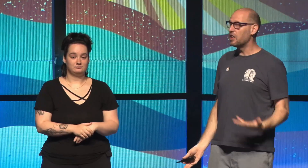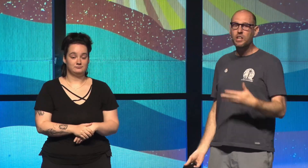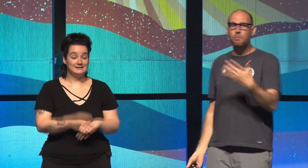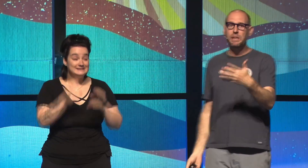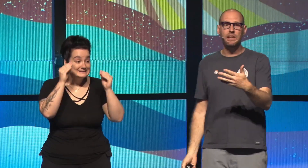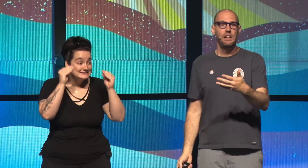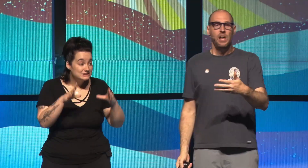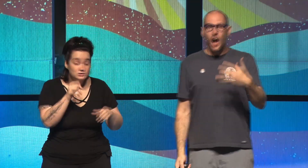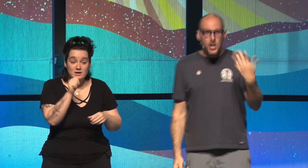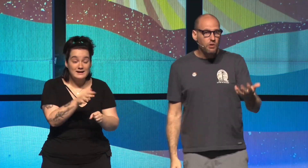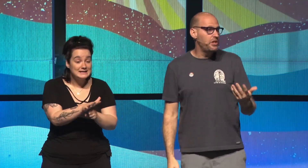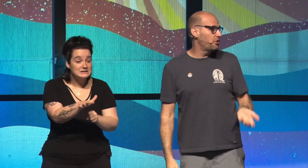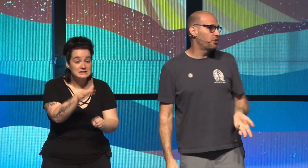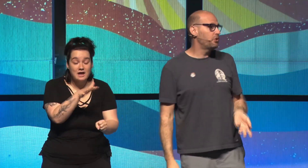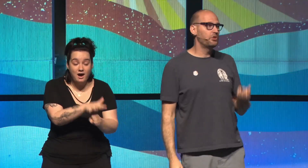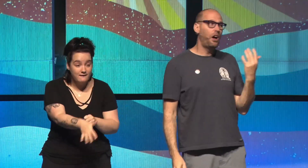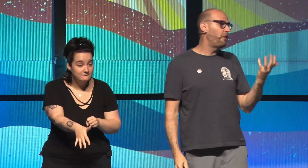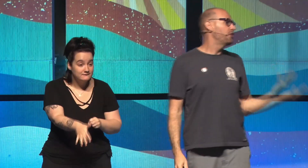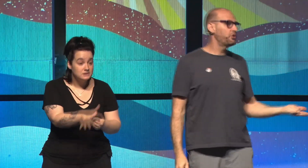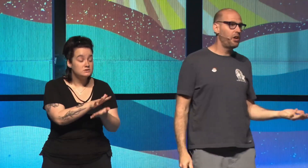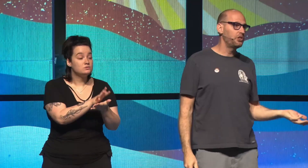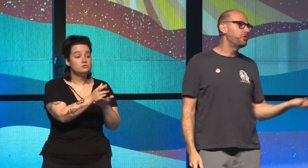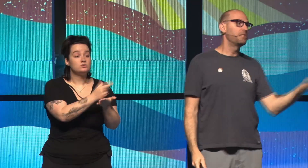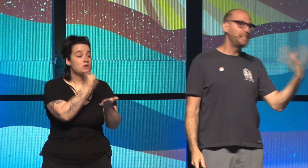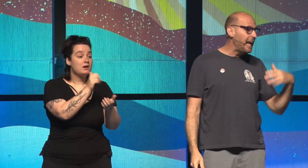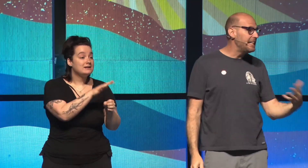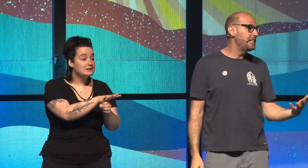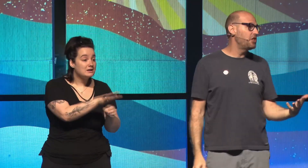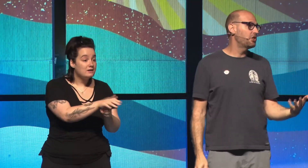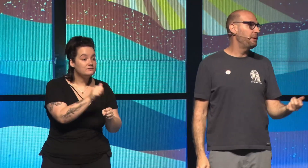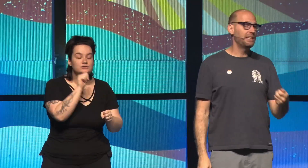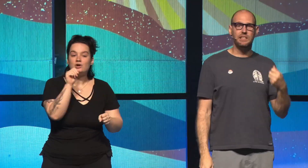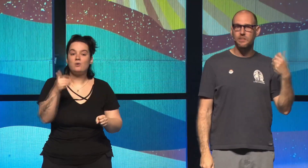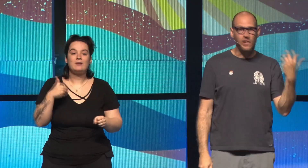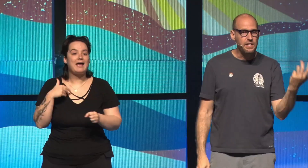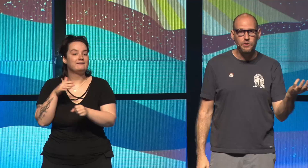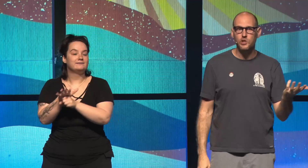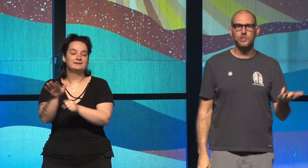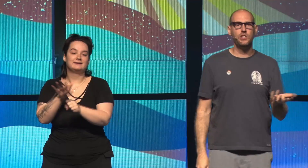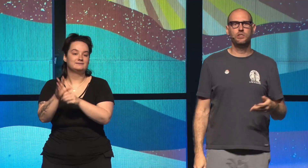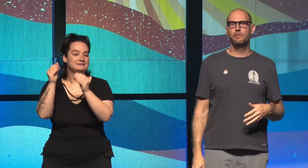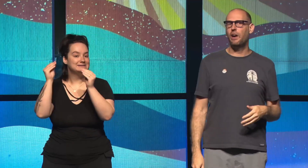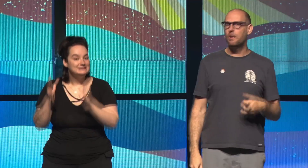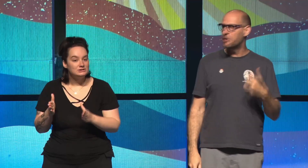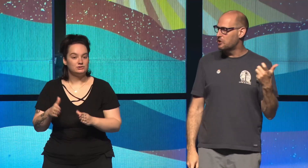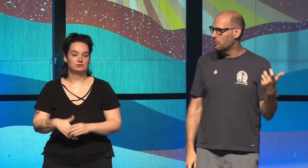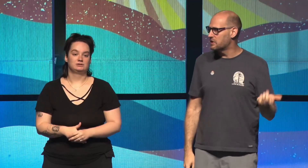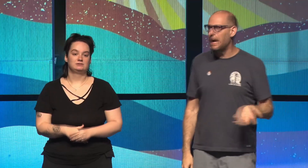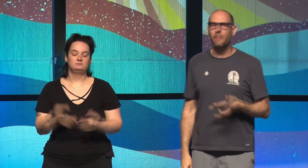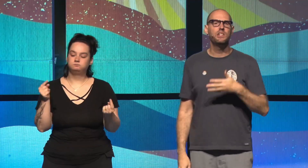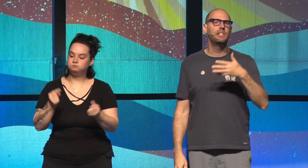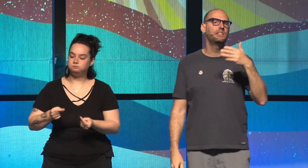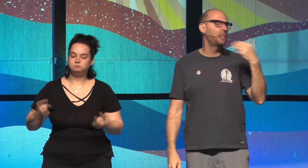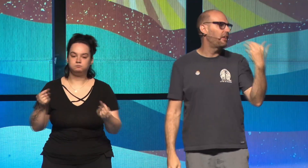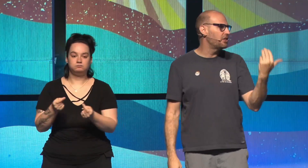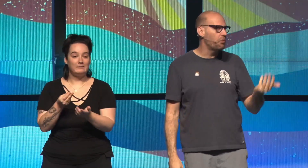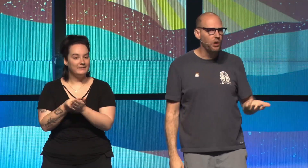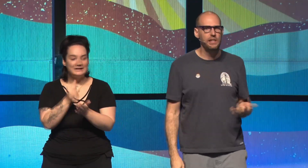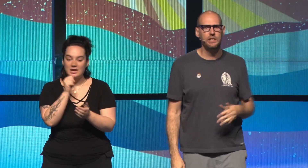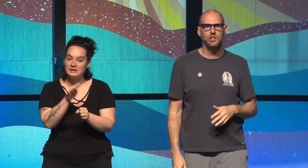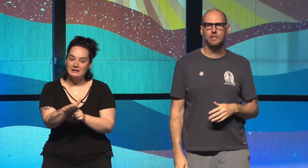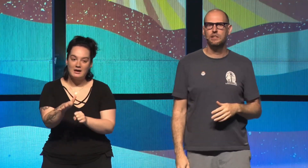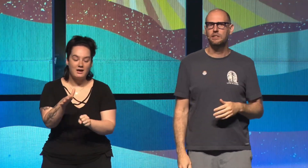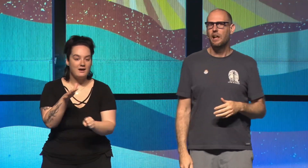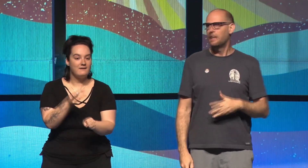shortages, right? It couldn't be that under-resourced schools often struggle to retain teachers because it's very difficult in those environments, lower salaries, challenging